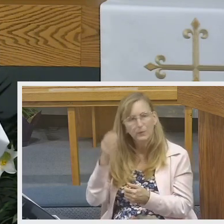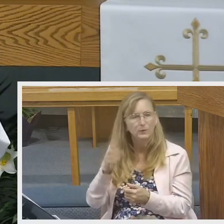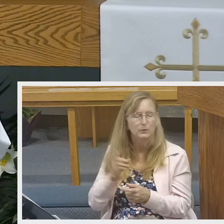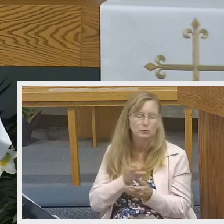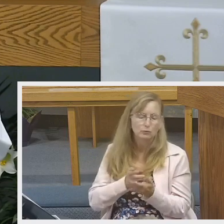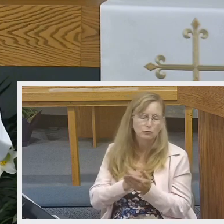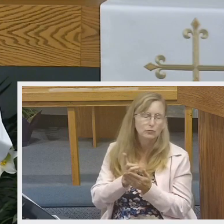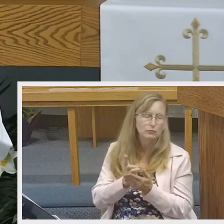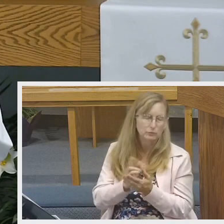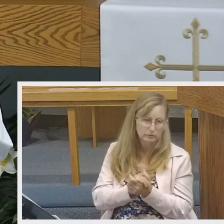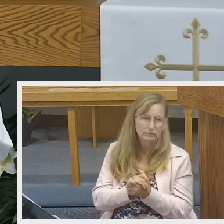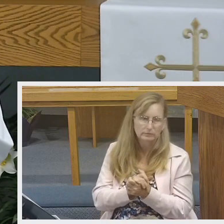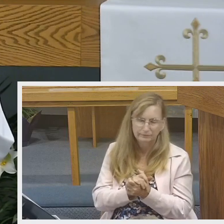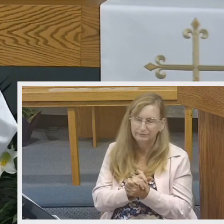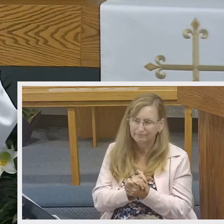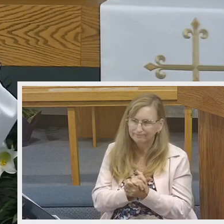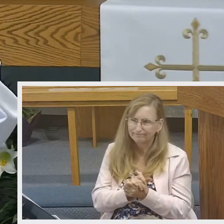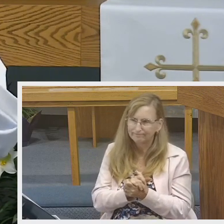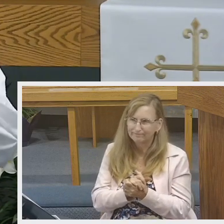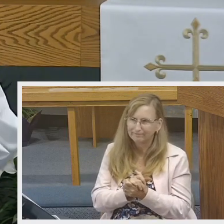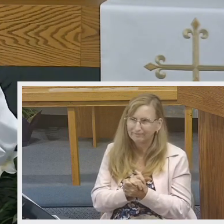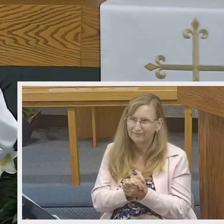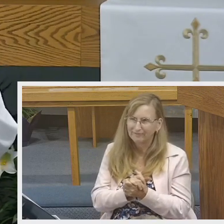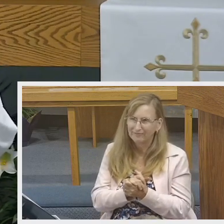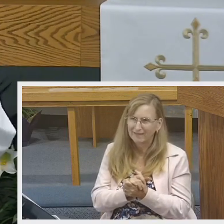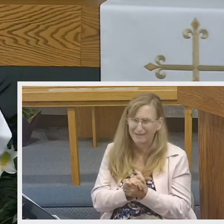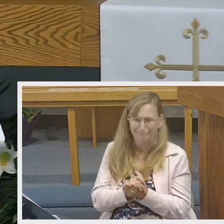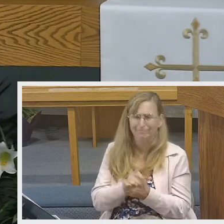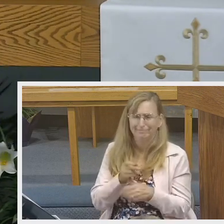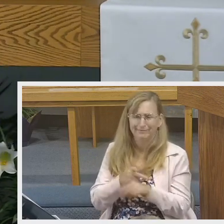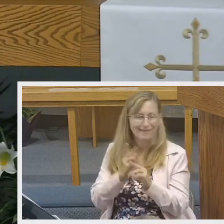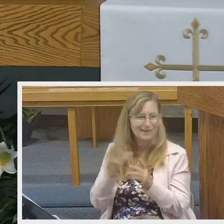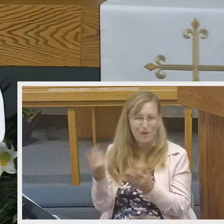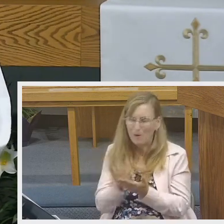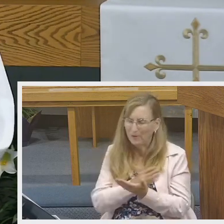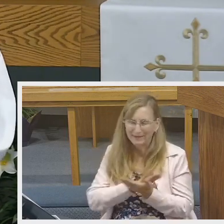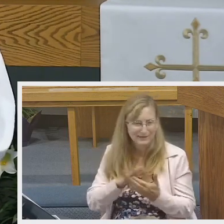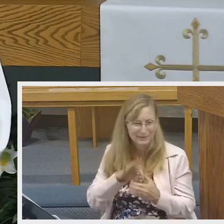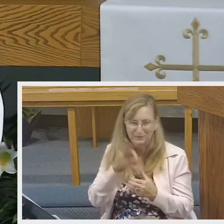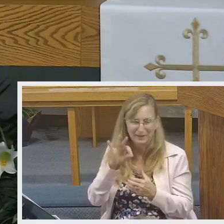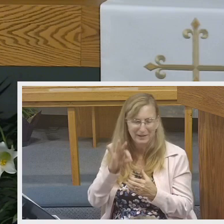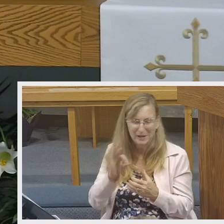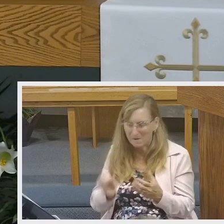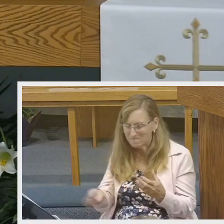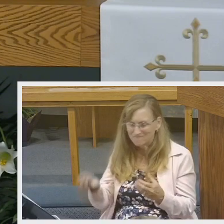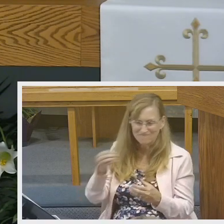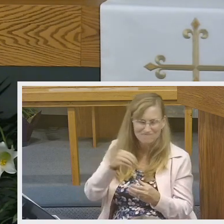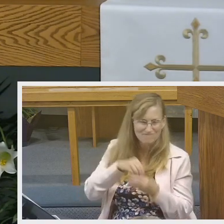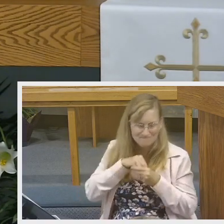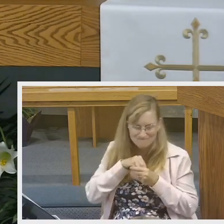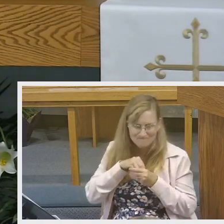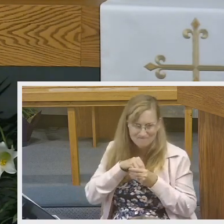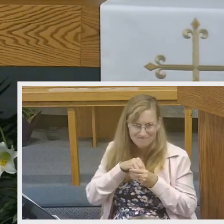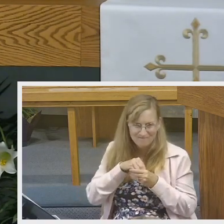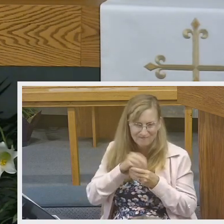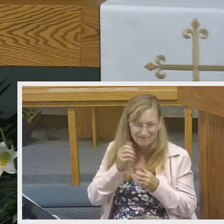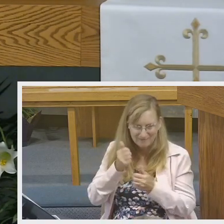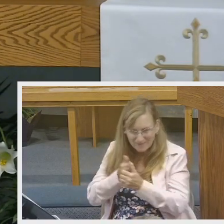lives. And leave it up to the Holy Spirit, whether that's going to take root or not in the person we're speaking to.